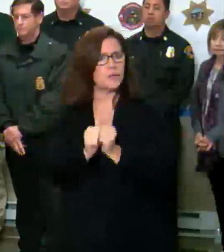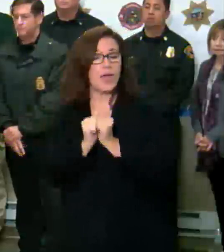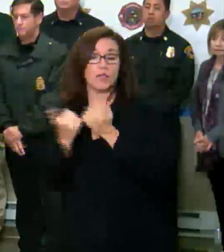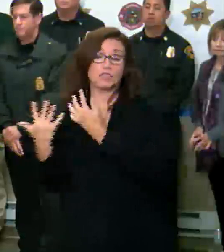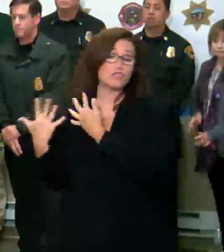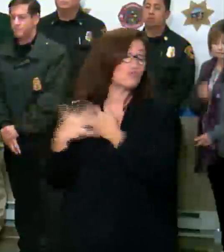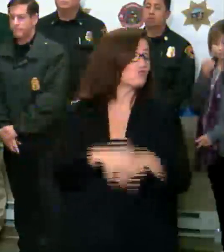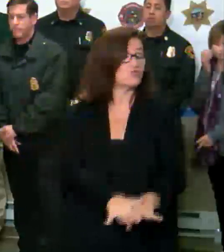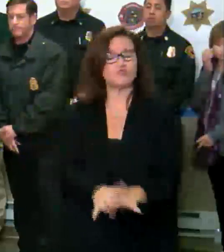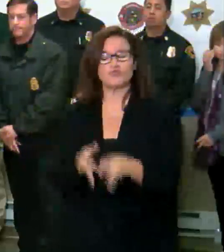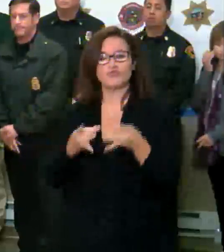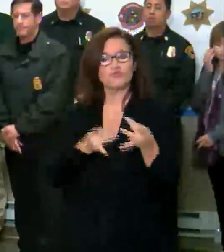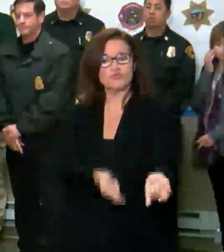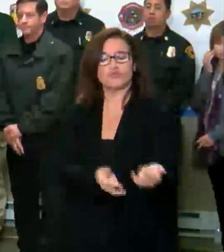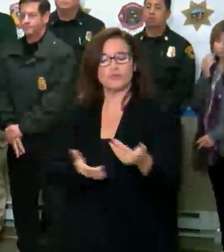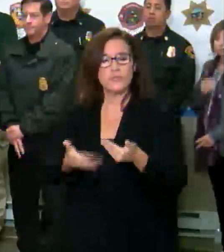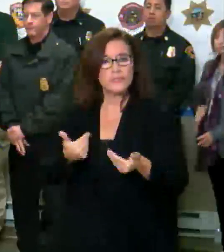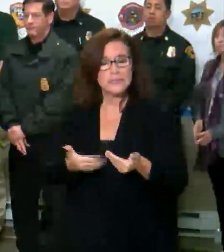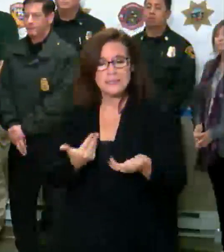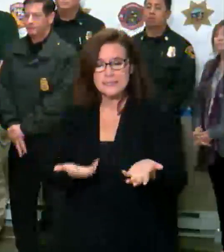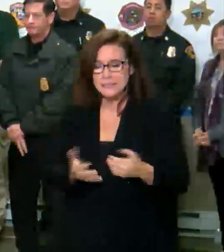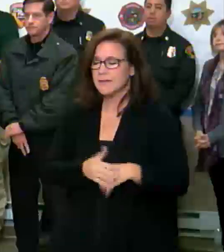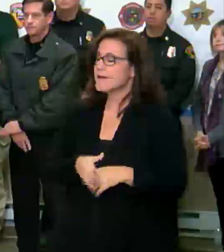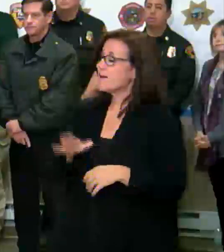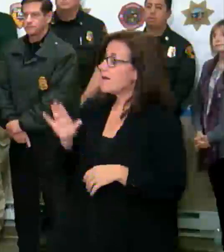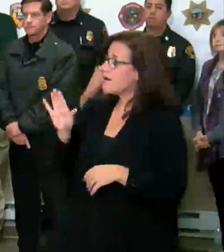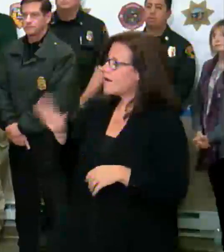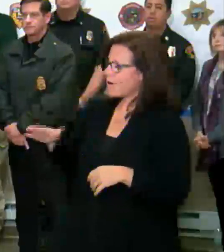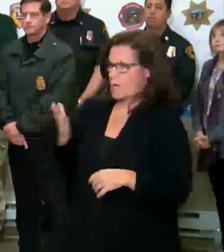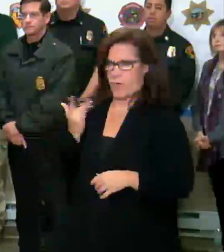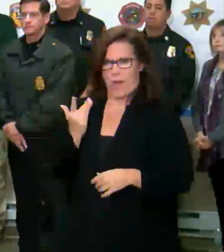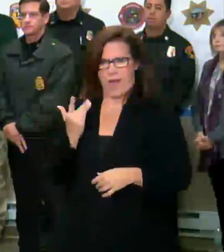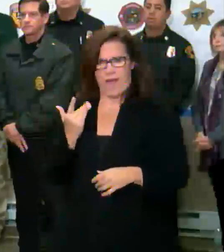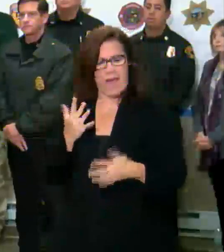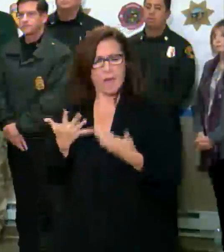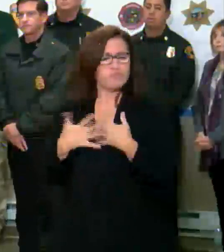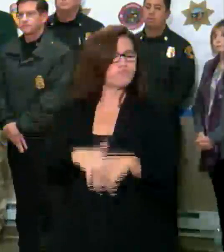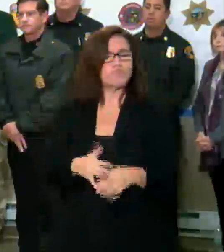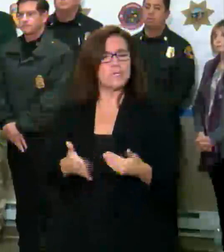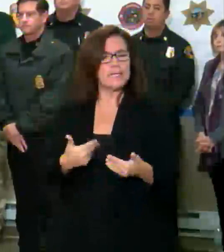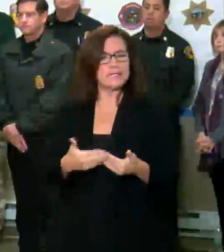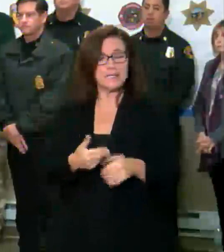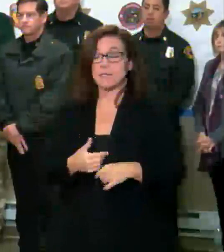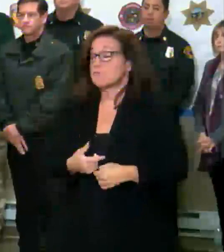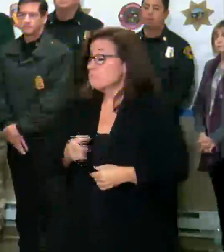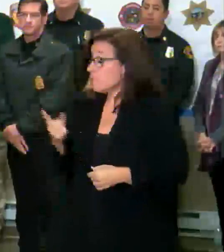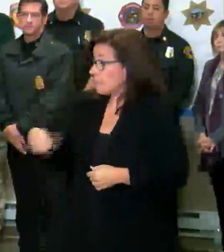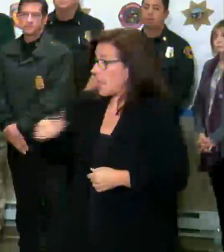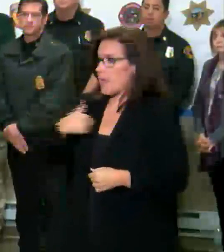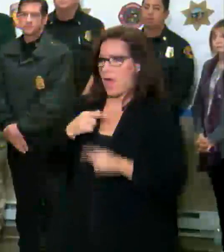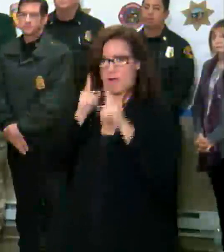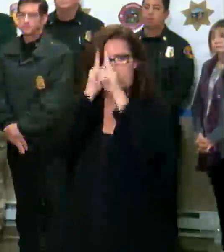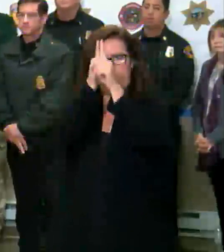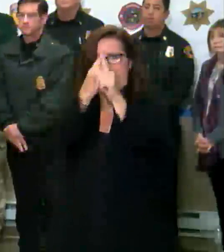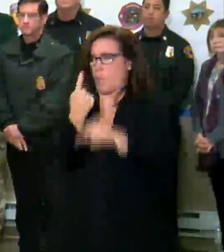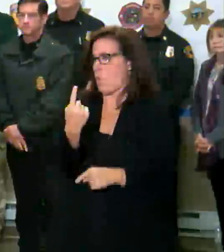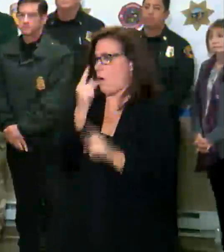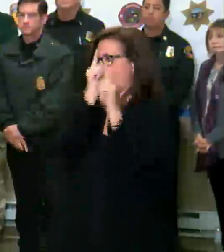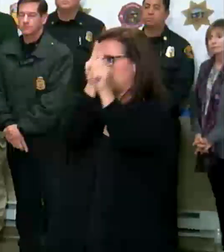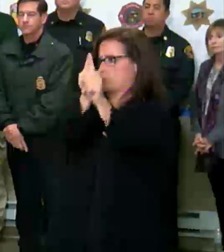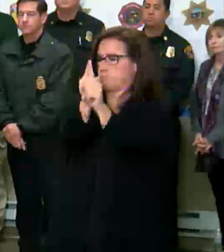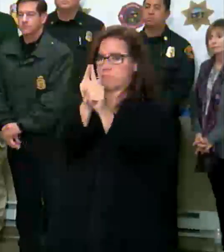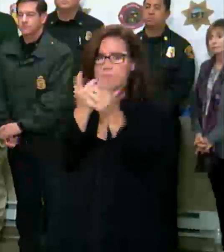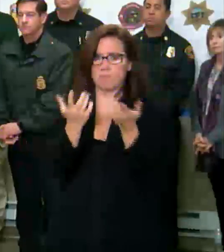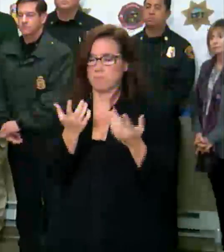just mesh together the way that we've seen here? A shared purpose, in my opinion. Those of us who've joined the fire